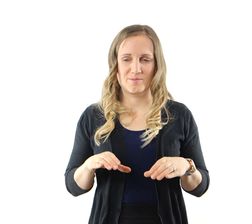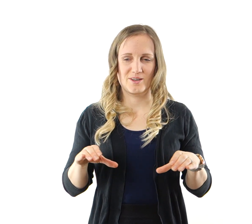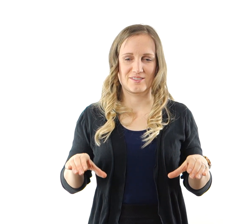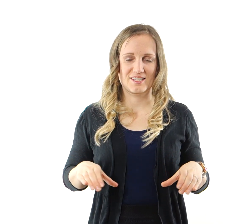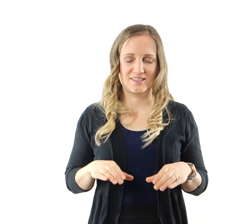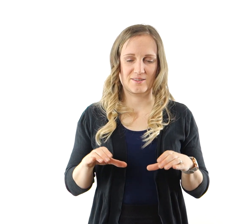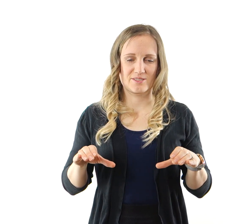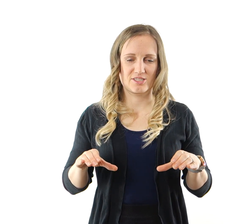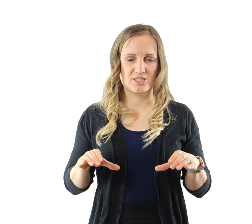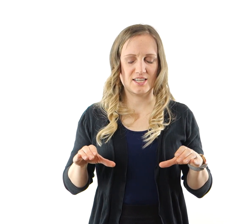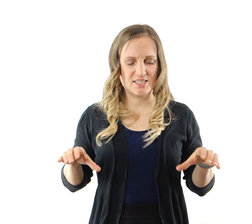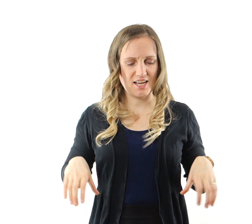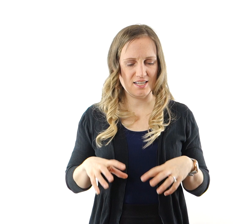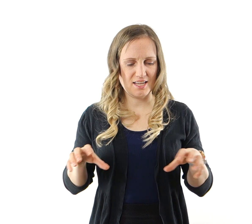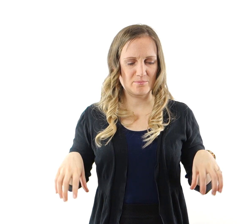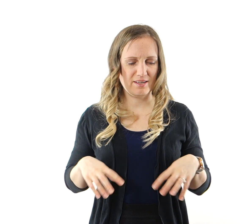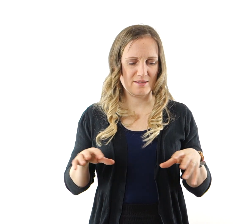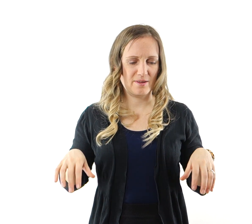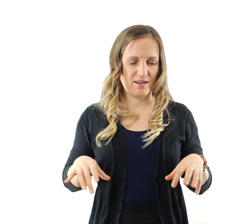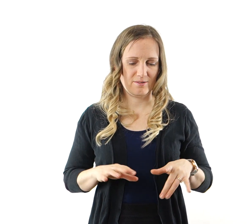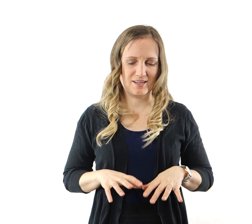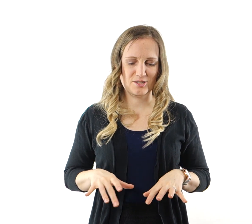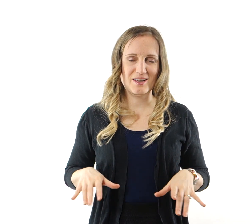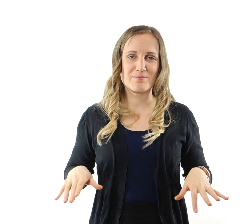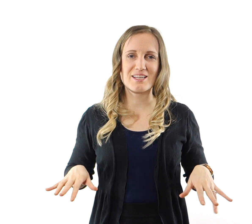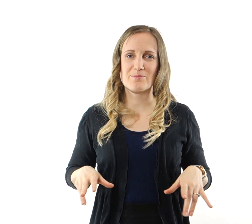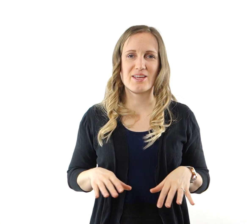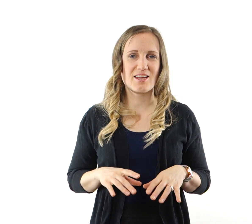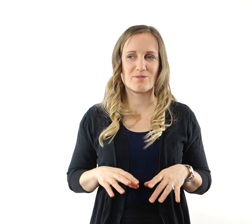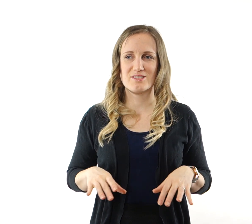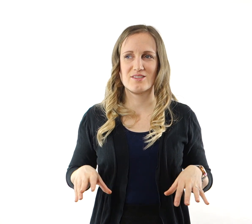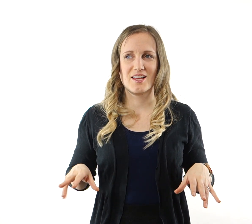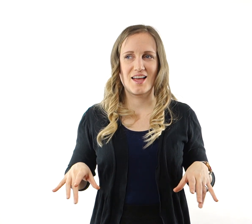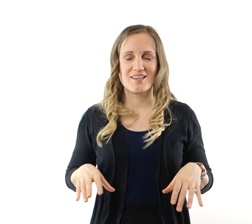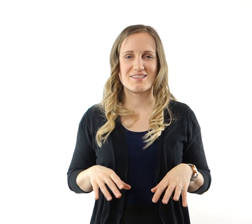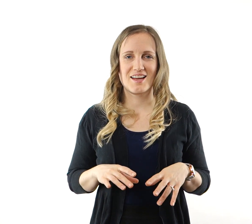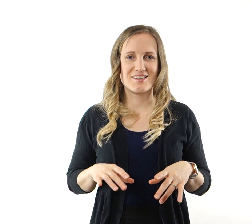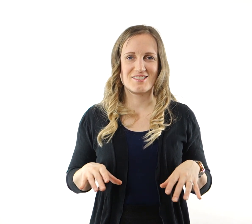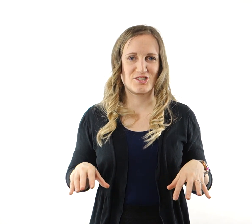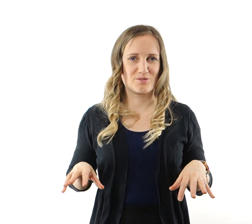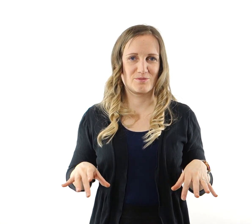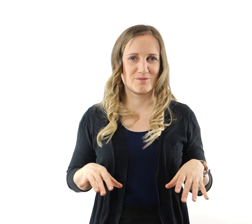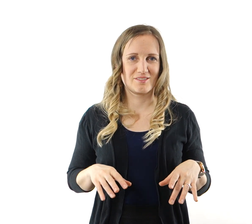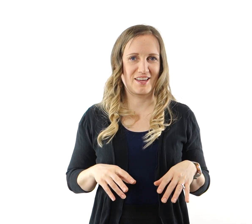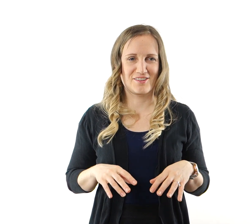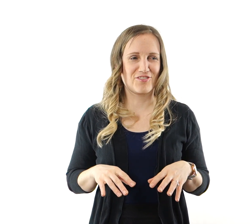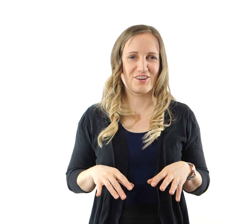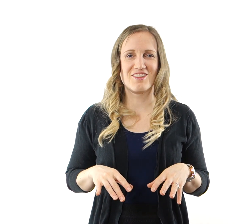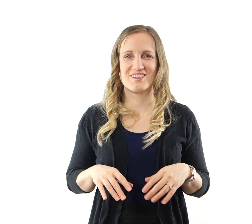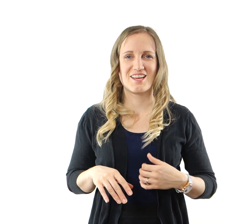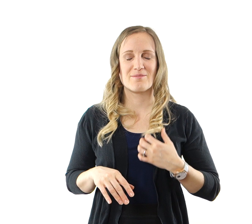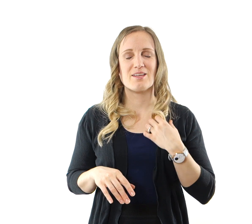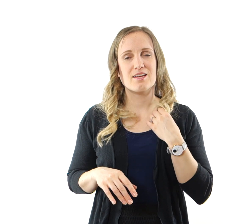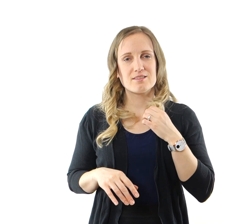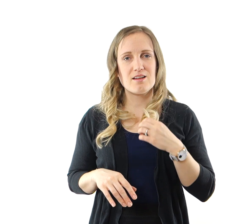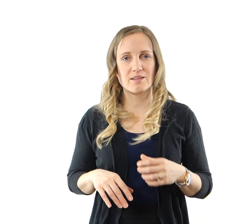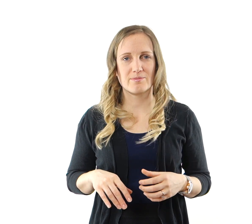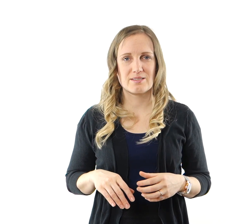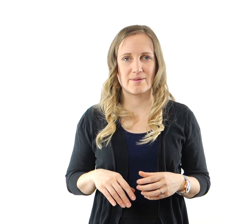primary sign language, and she's like, it's kind of like playing the piano. And so I played the piano as sign do like for a long time. It's not like playing the piano,